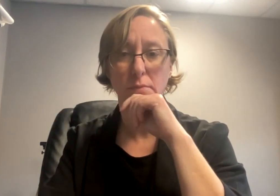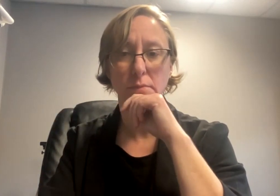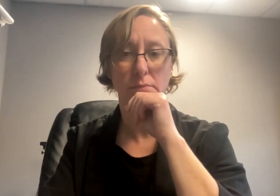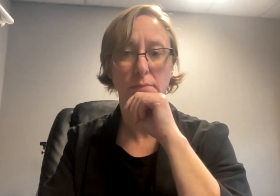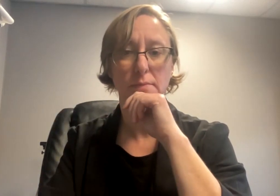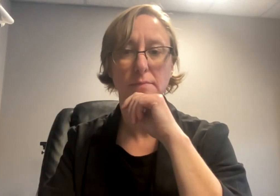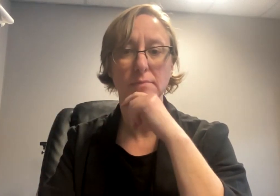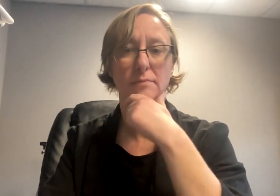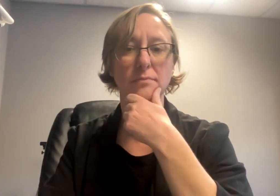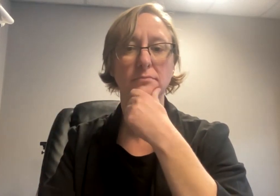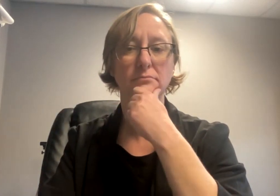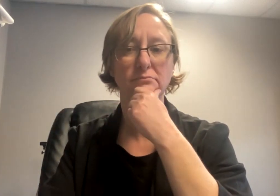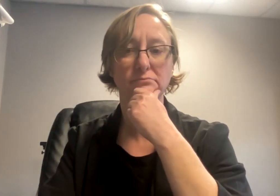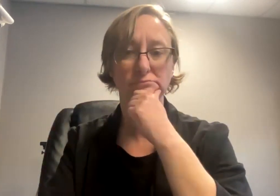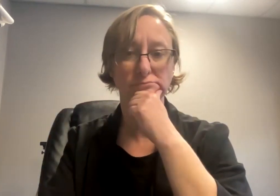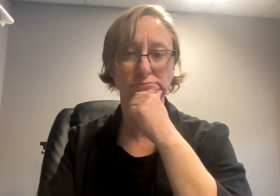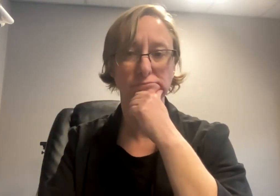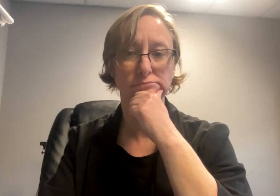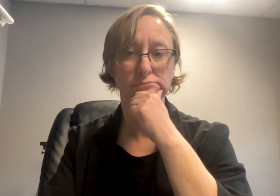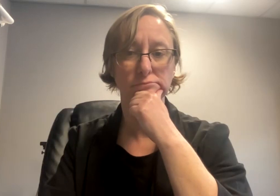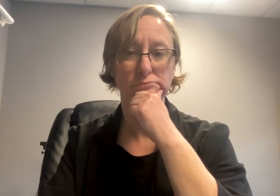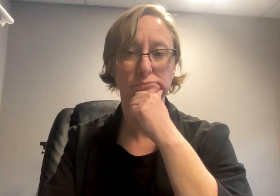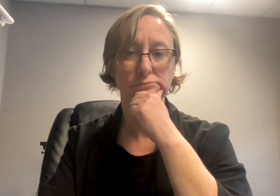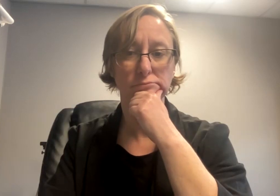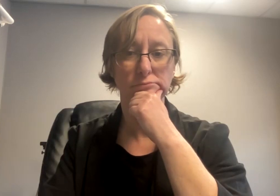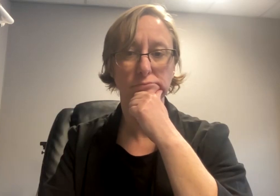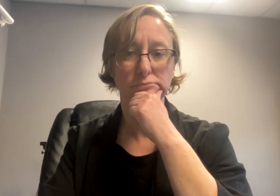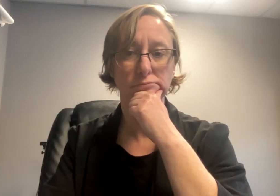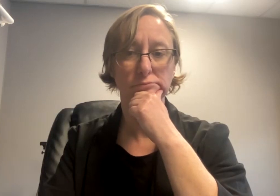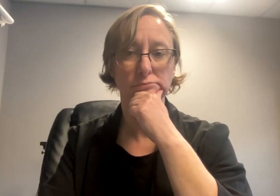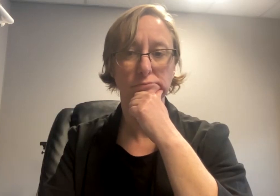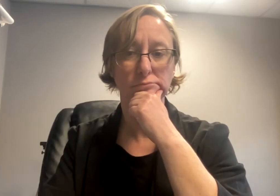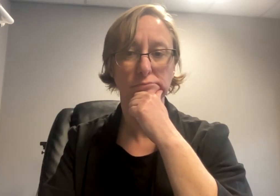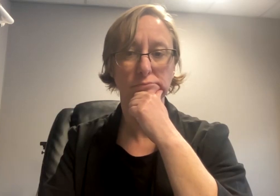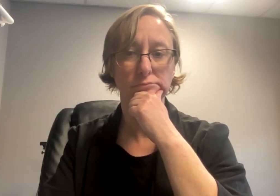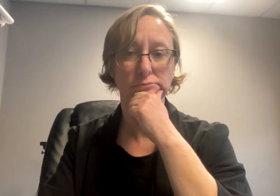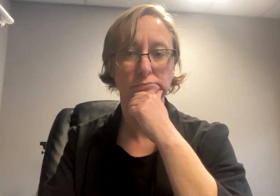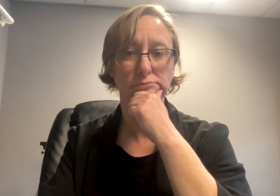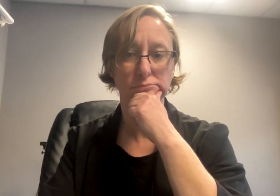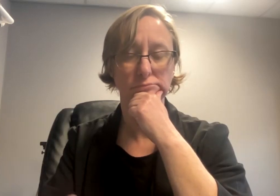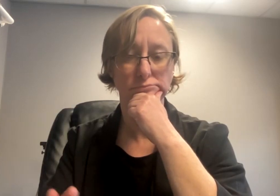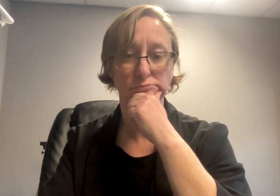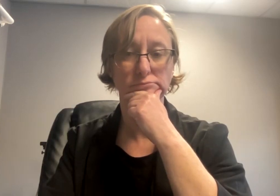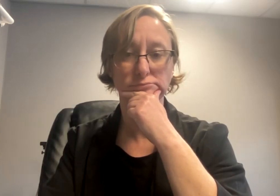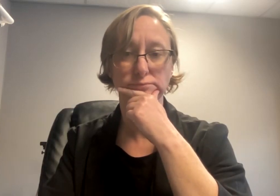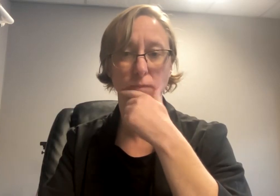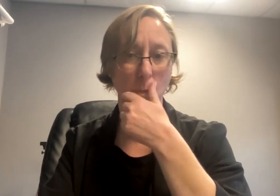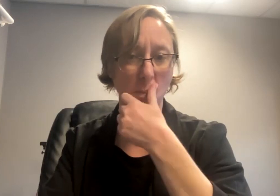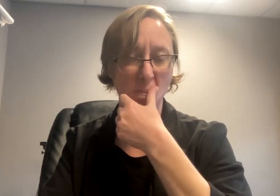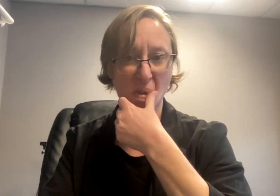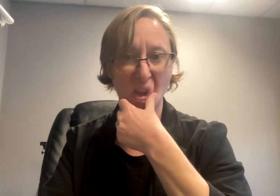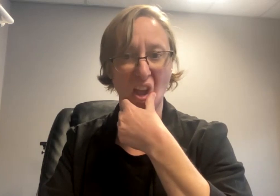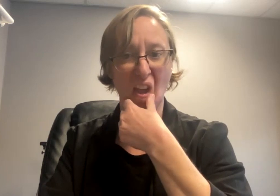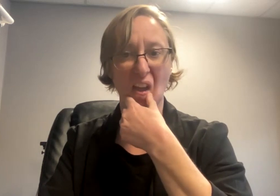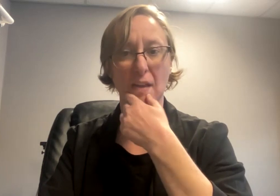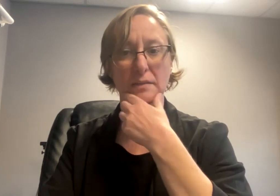bit behind. I'm joining late. I've only been with partnership for about a week. So I'm trying to find that work-life